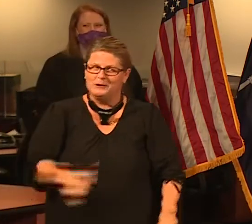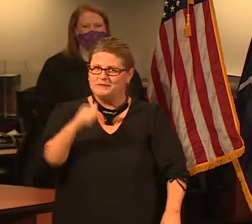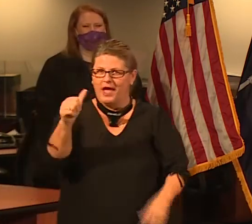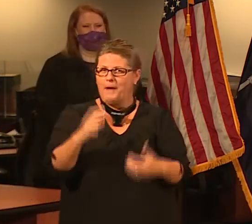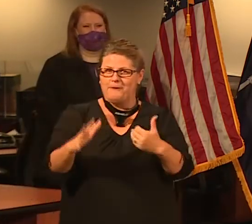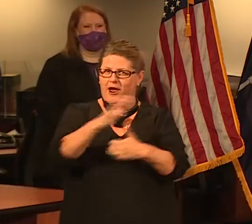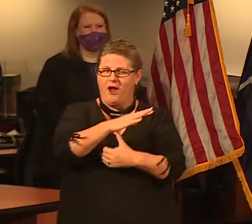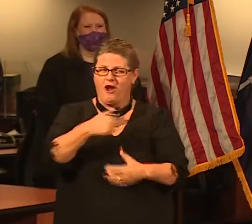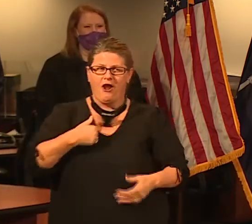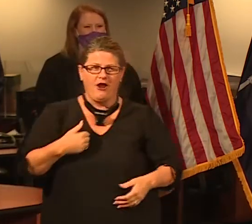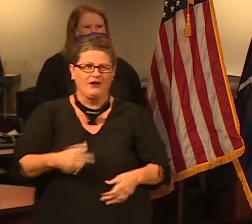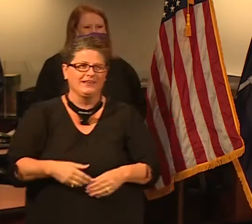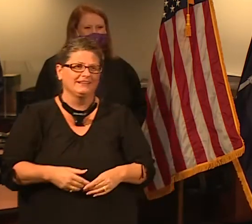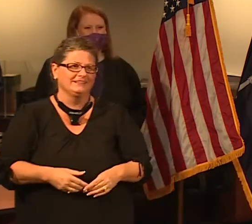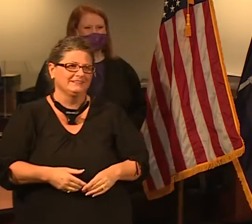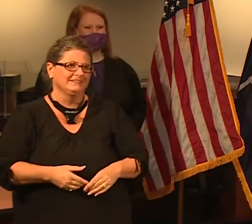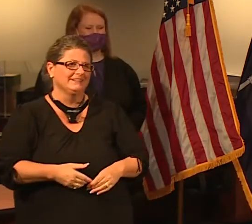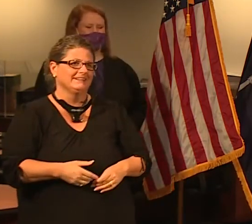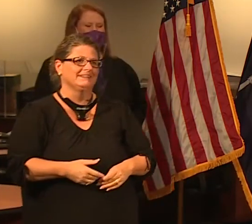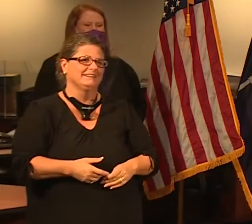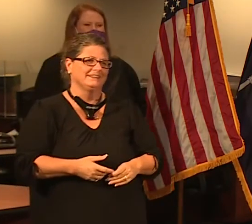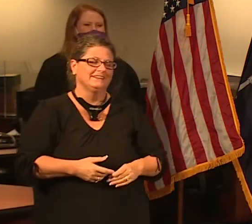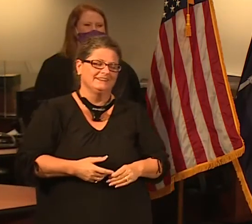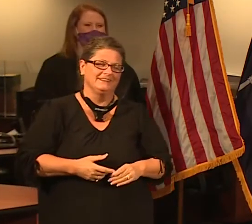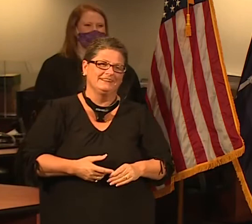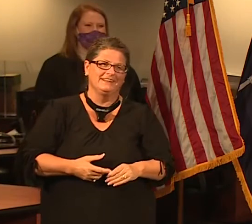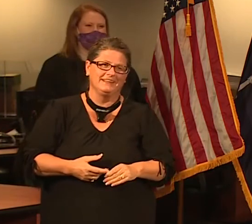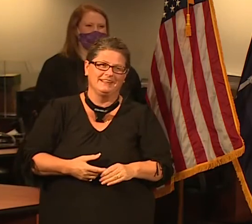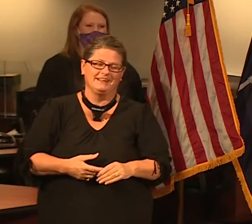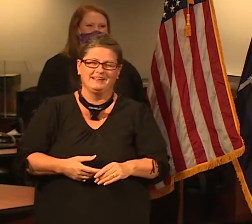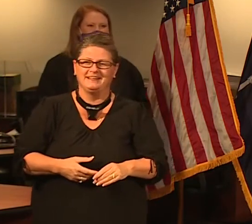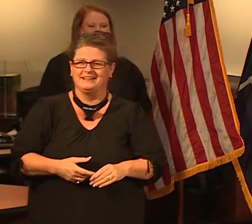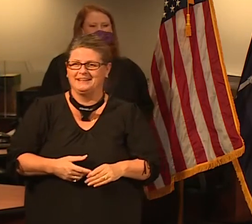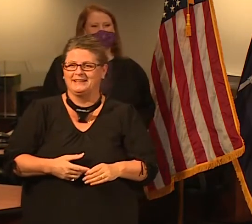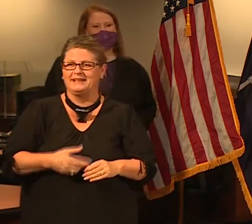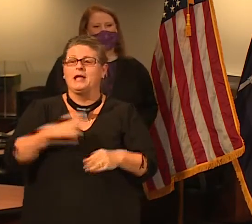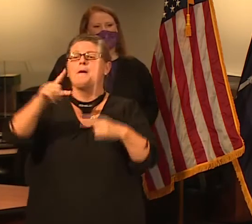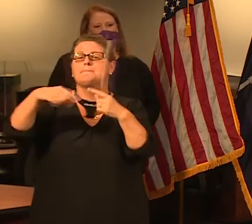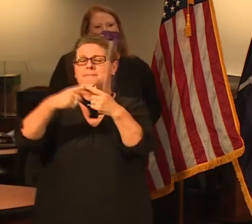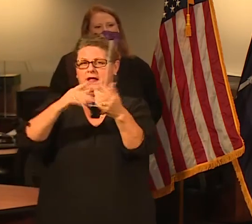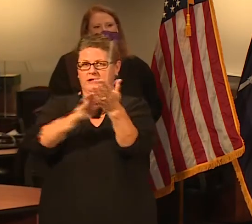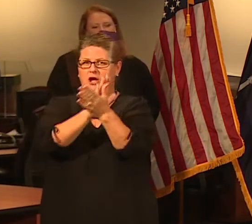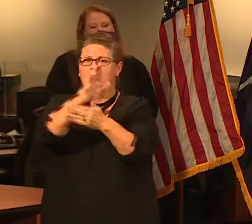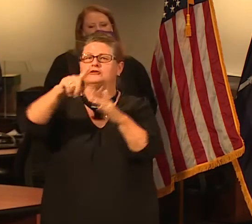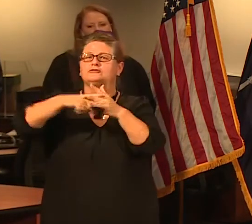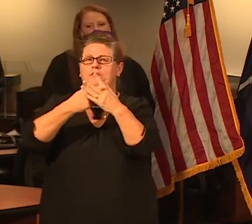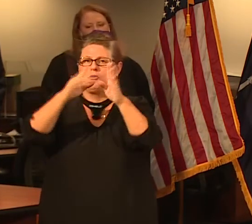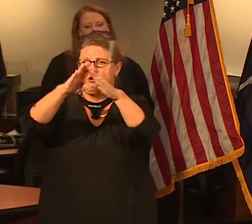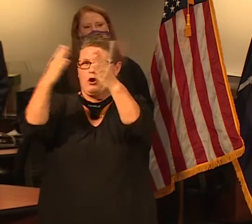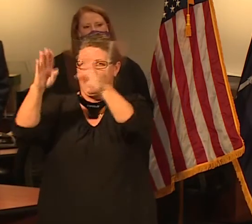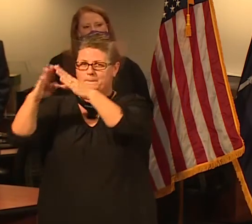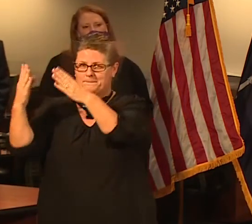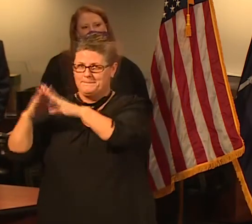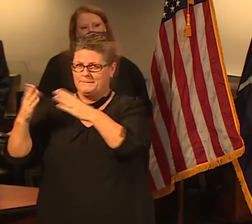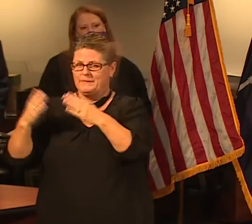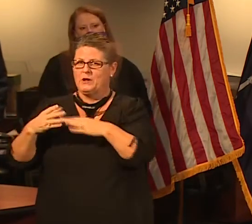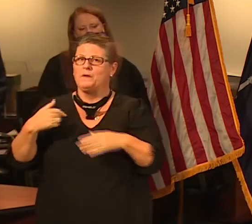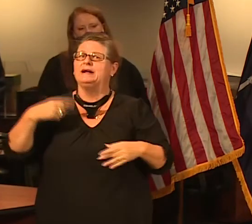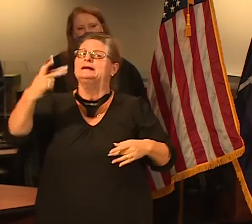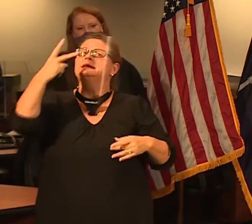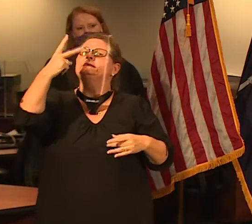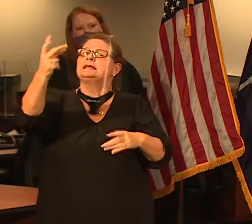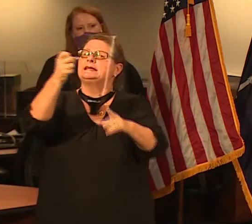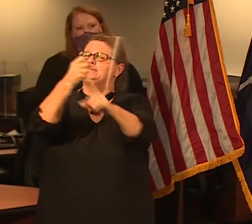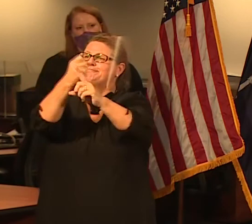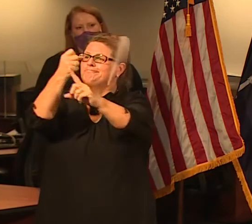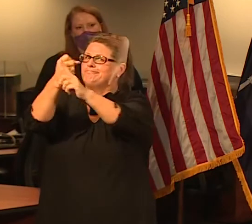have a question about colleges, Governor. Obviously, colleges across the state have been opening up. We've seen very high